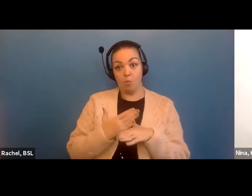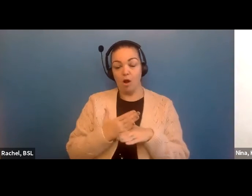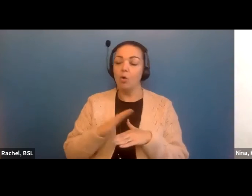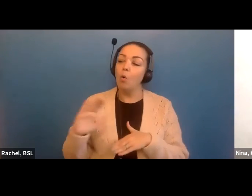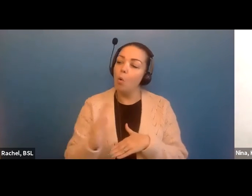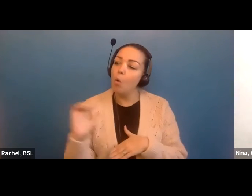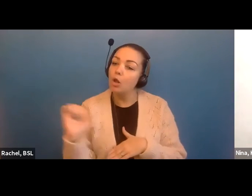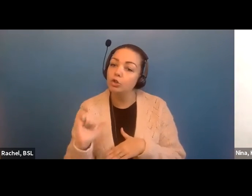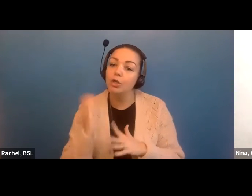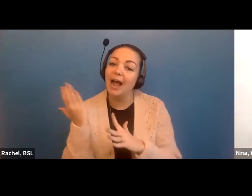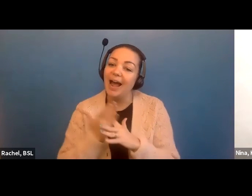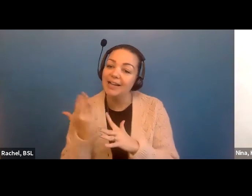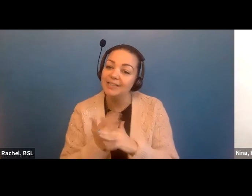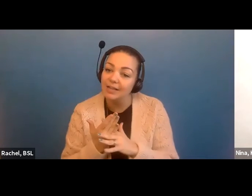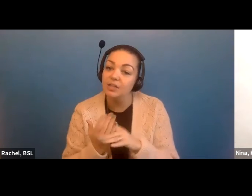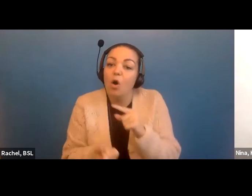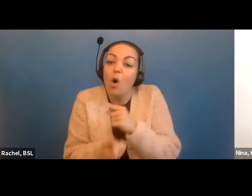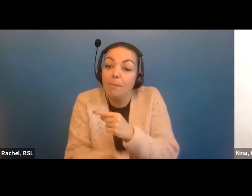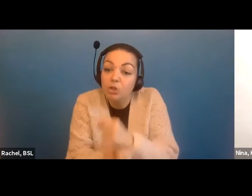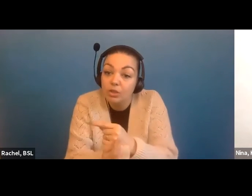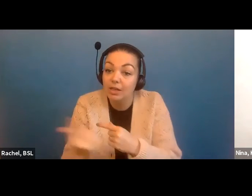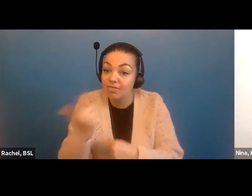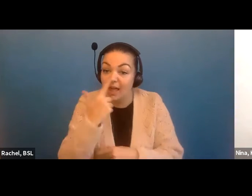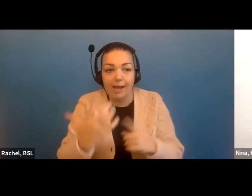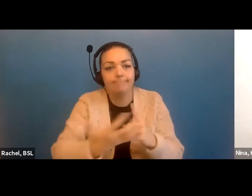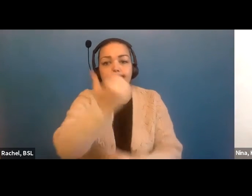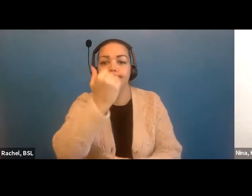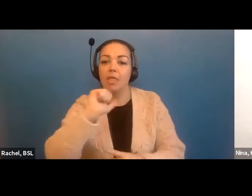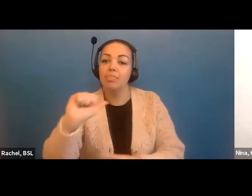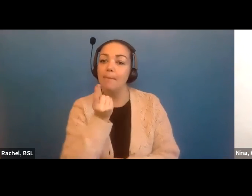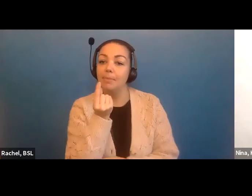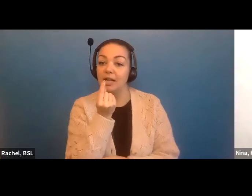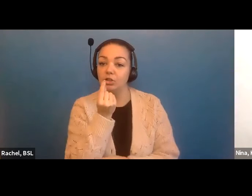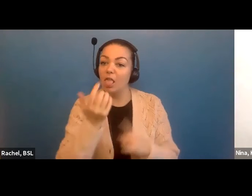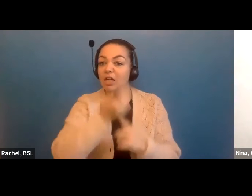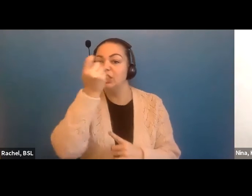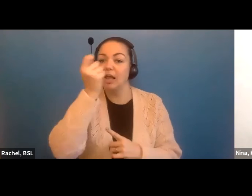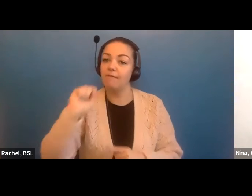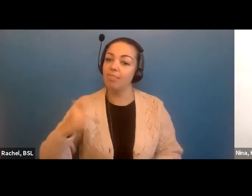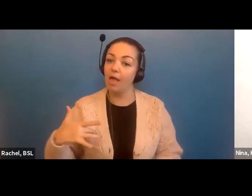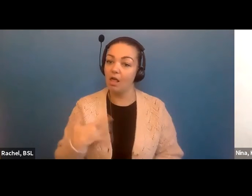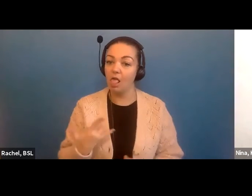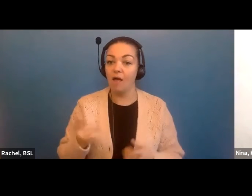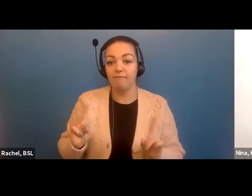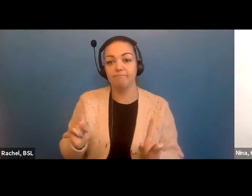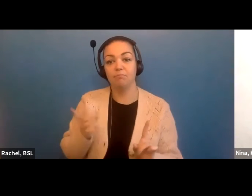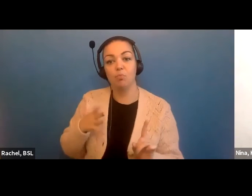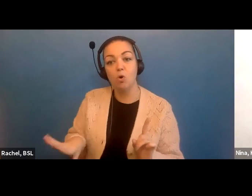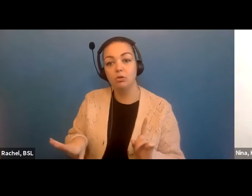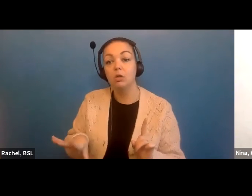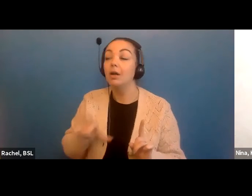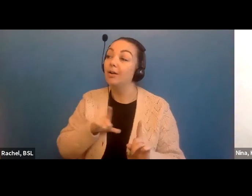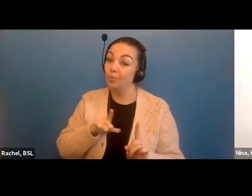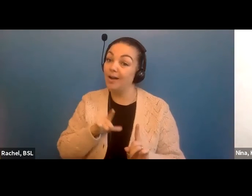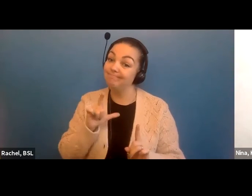access to and opportunities to reach their potential to the fullest, because many times people are left behind